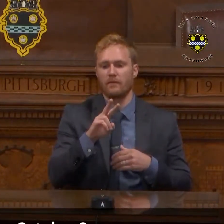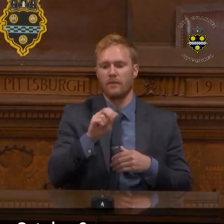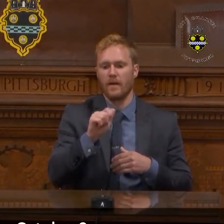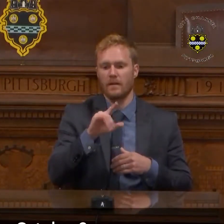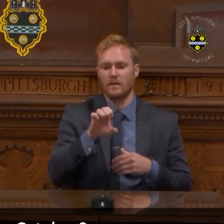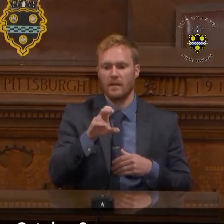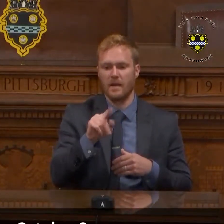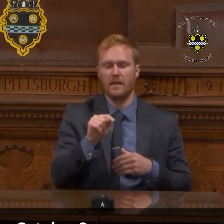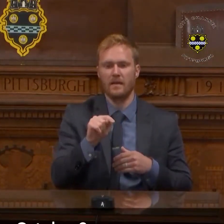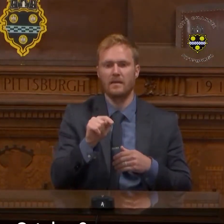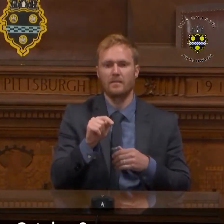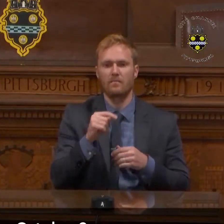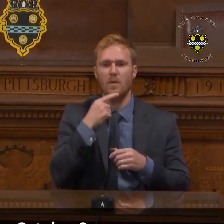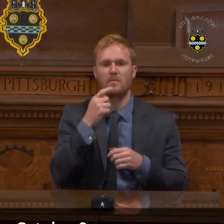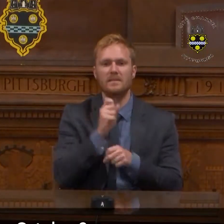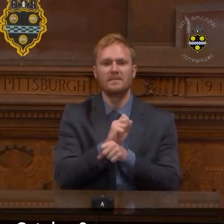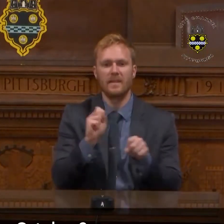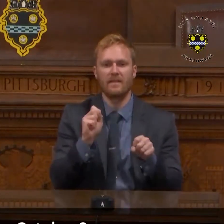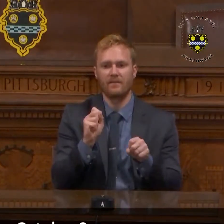Unit.